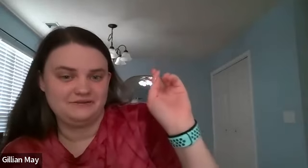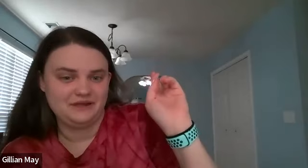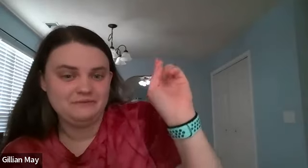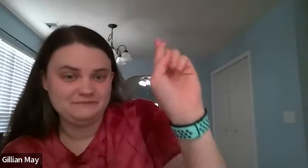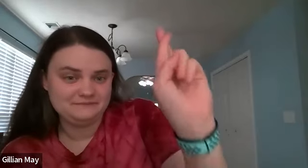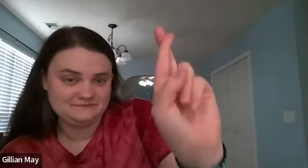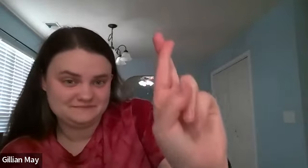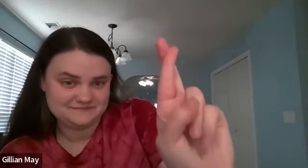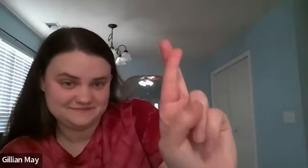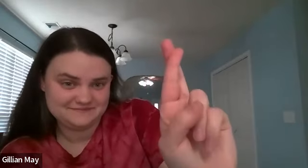go.